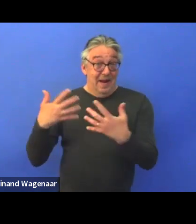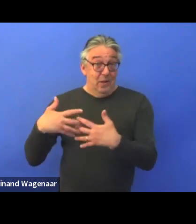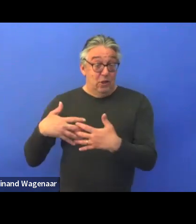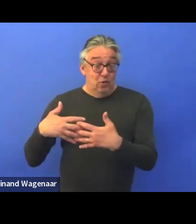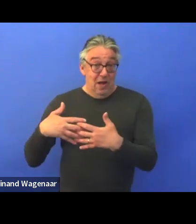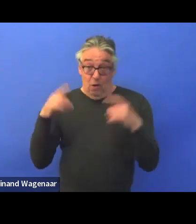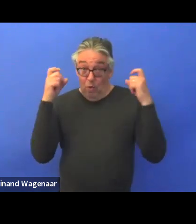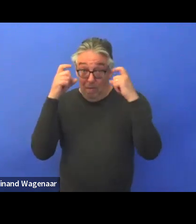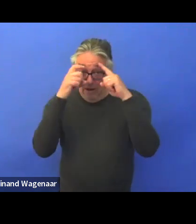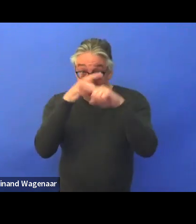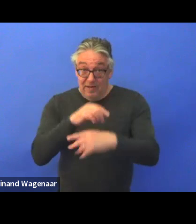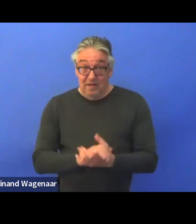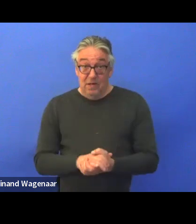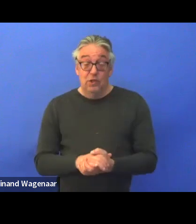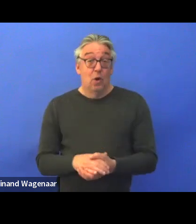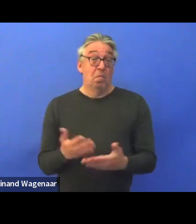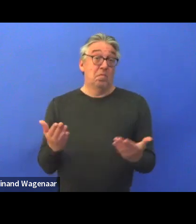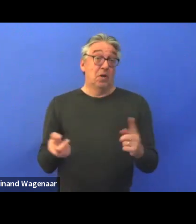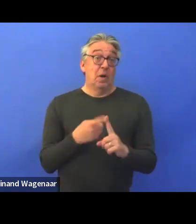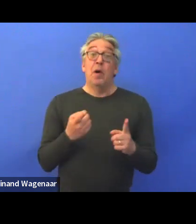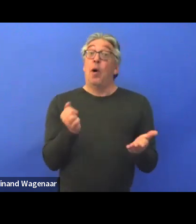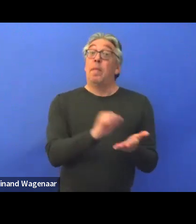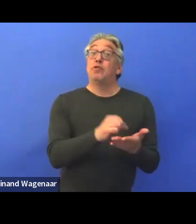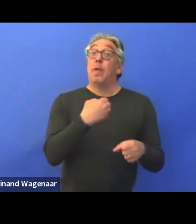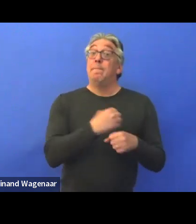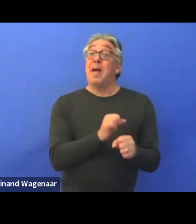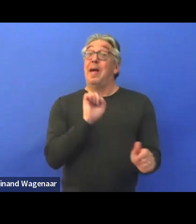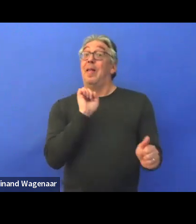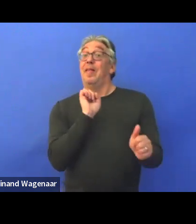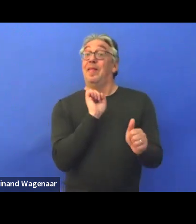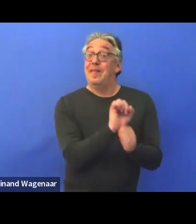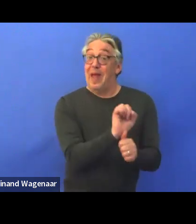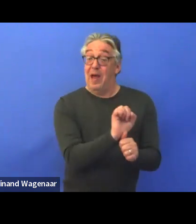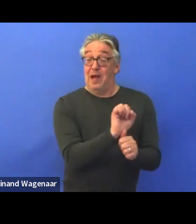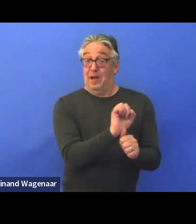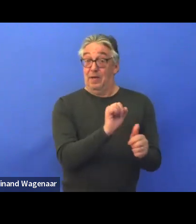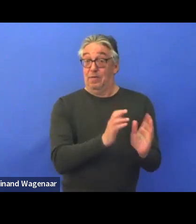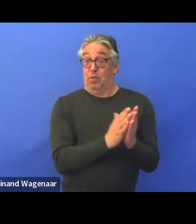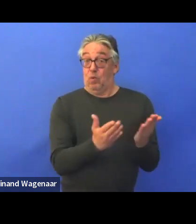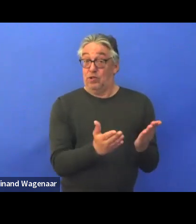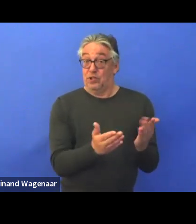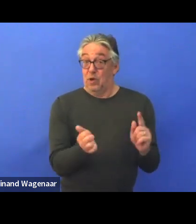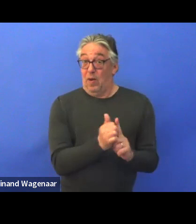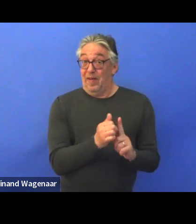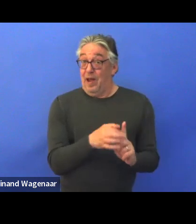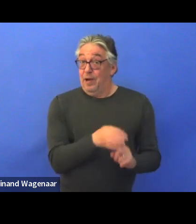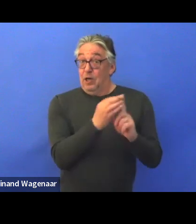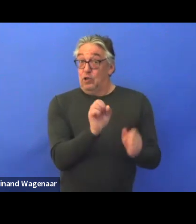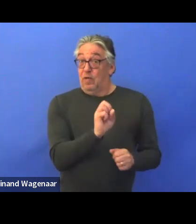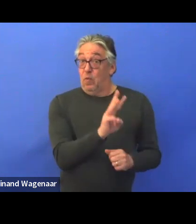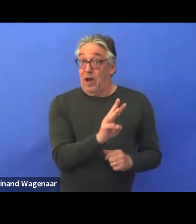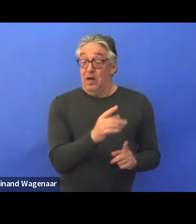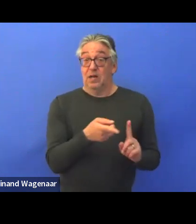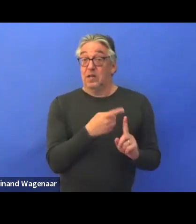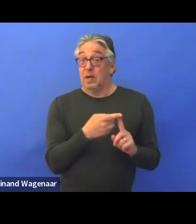publishers will either be making their own books, using specialist software. Sometimes they've developed their own systems,